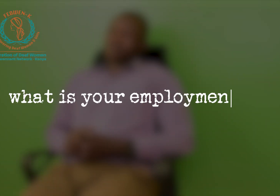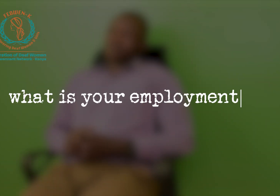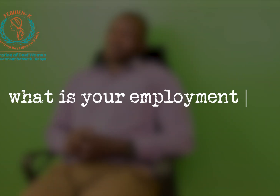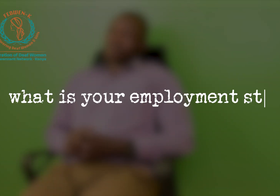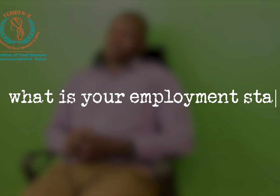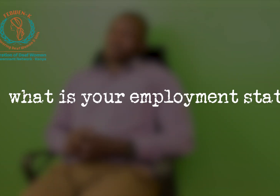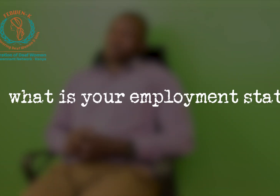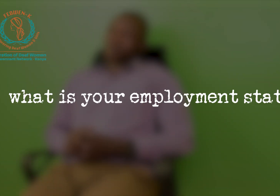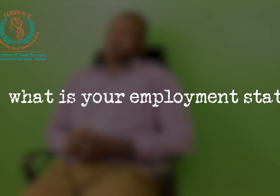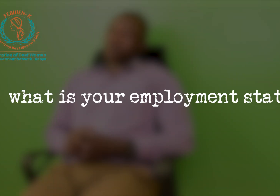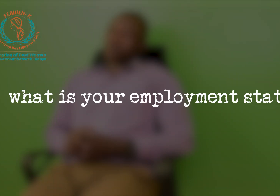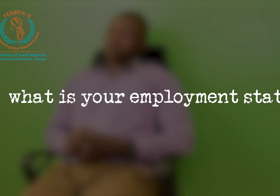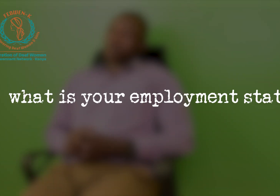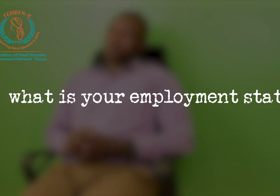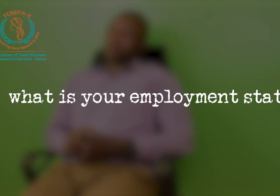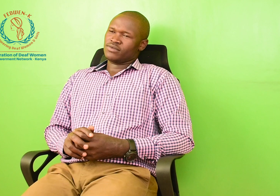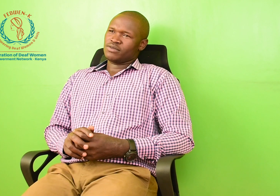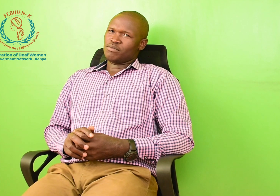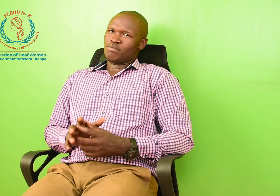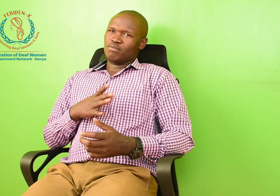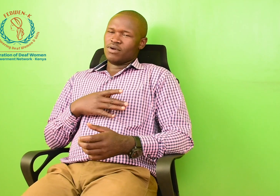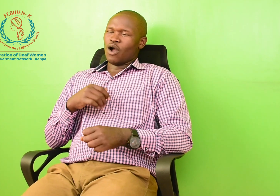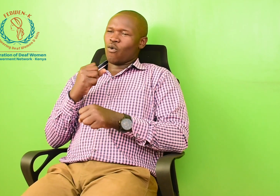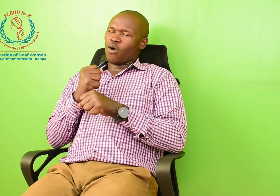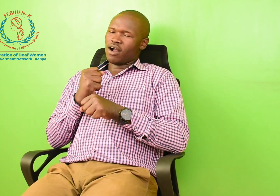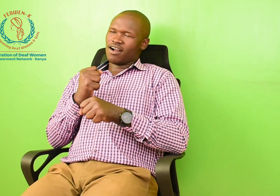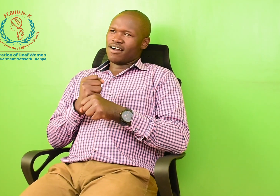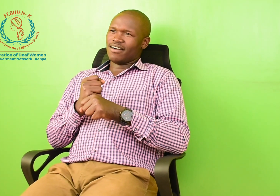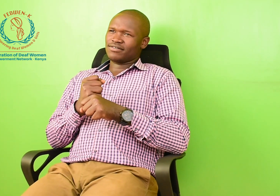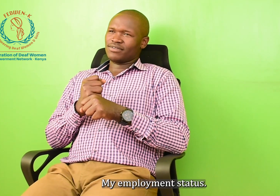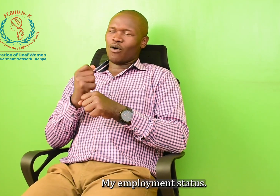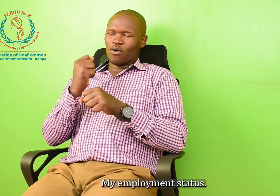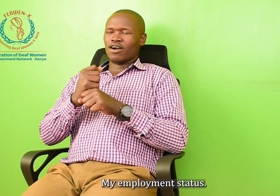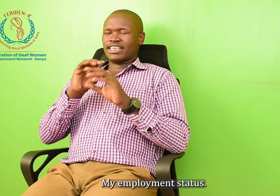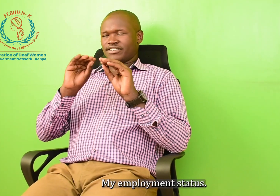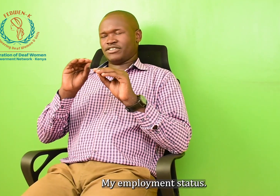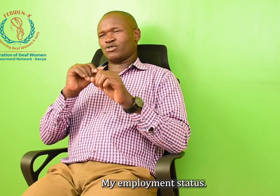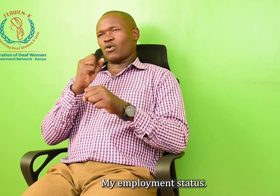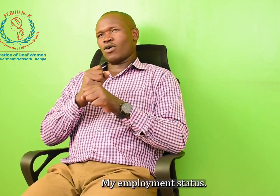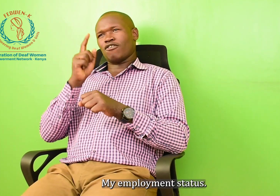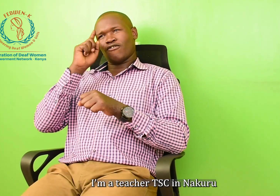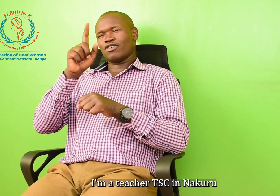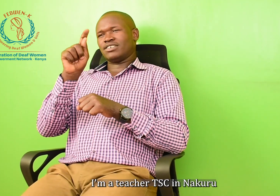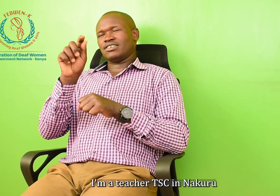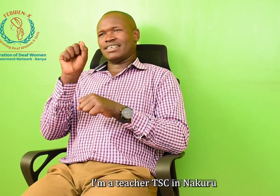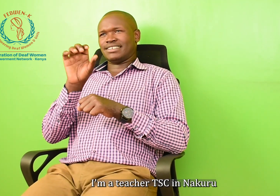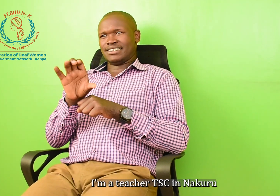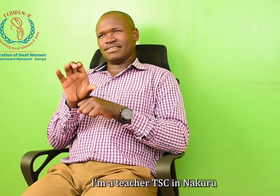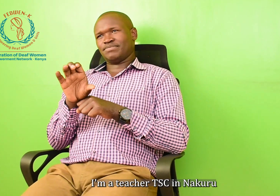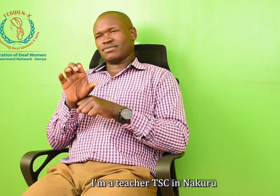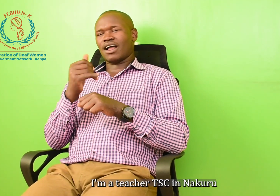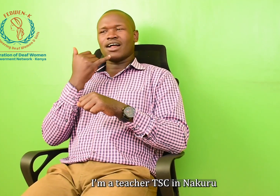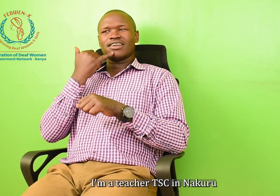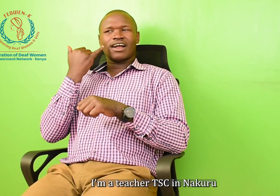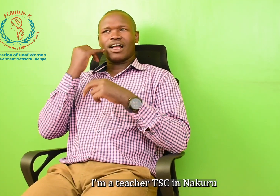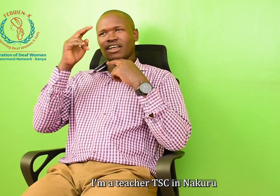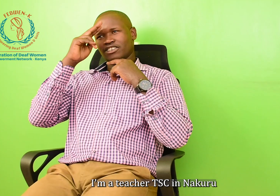My employment status, I'm teaching TSC